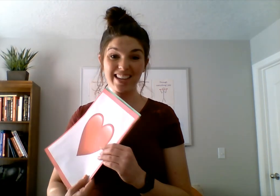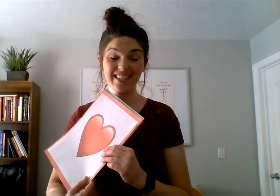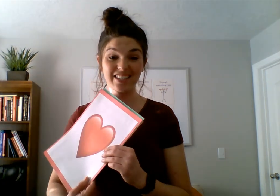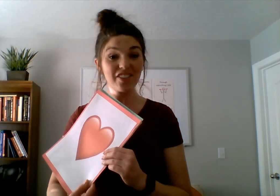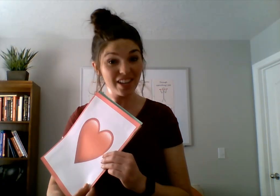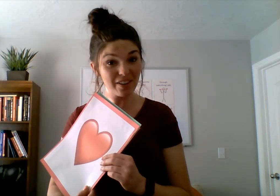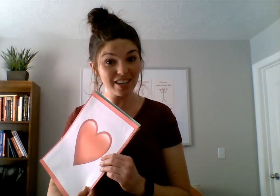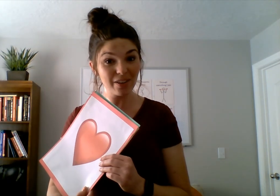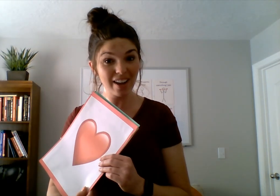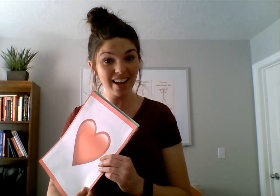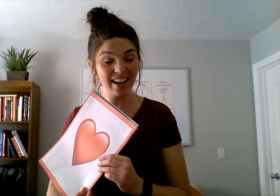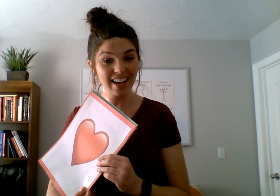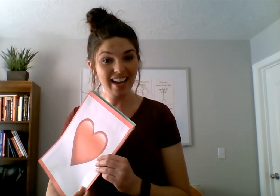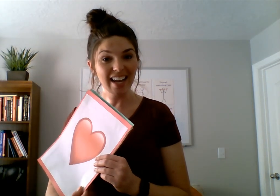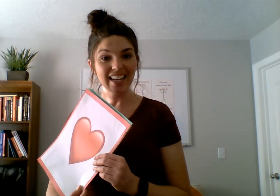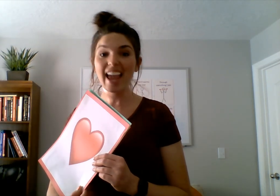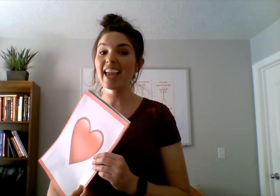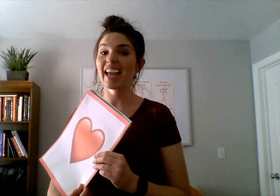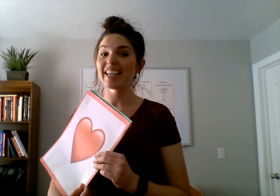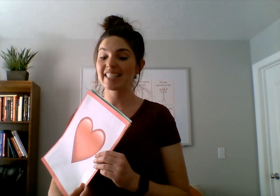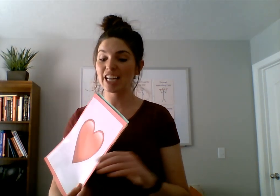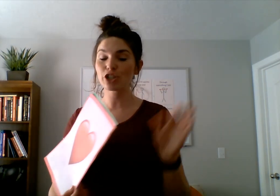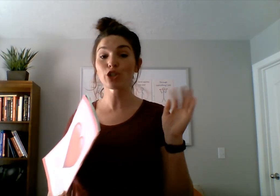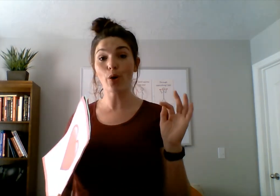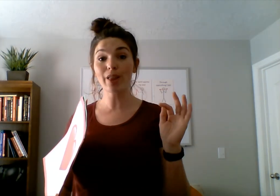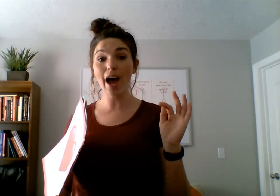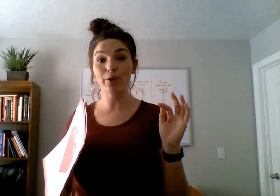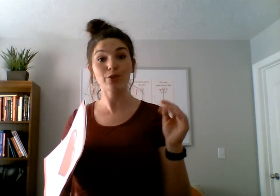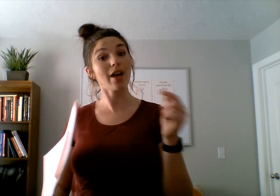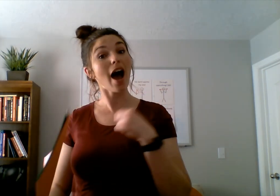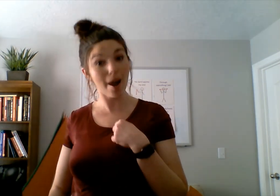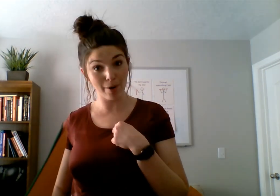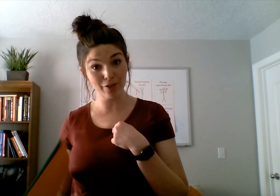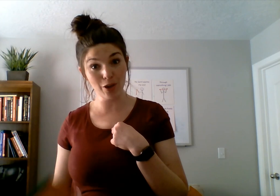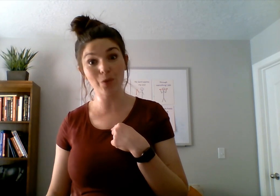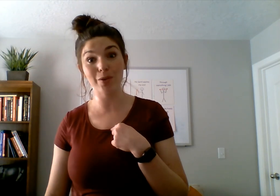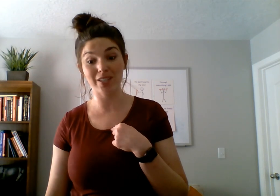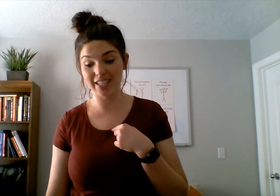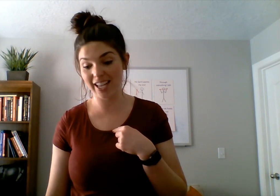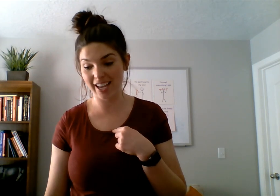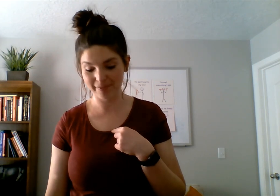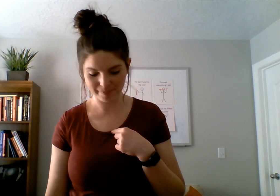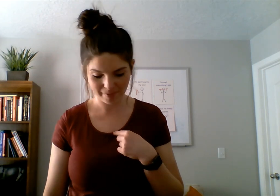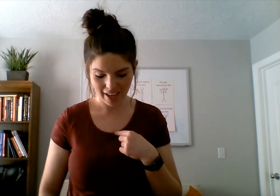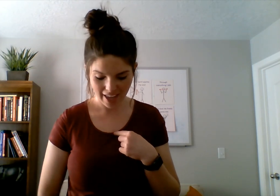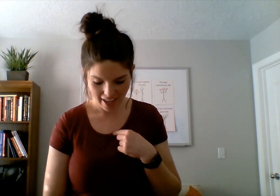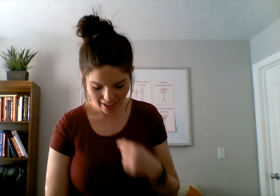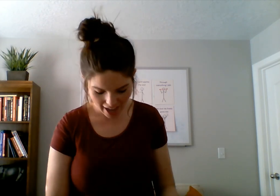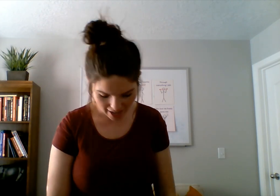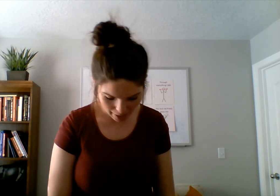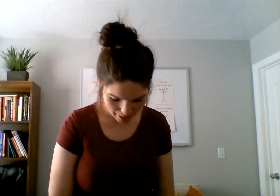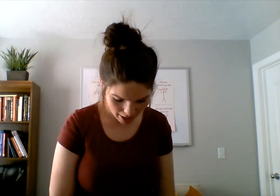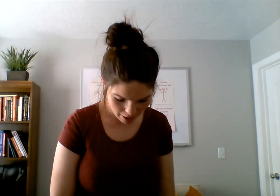these. Do you think you can do it? Okay. Sing so loud so that I'm not the only one singing. Okay. Here we go.